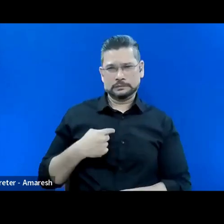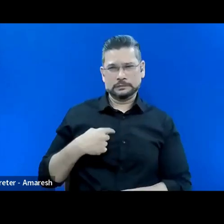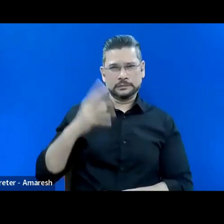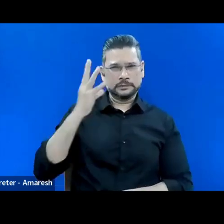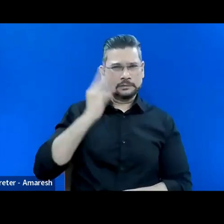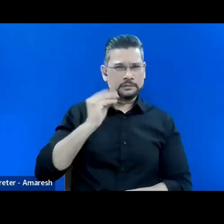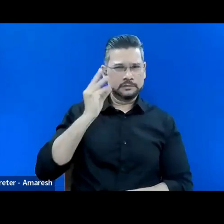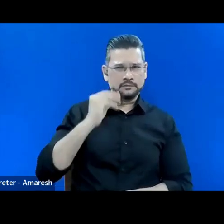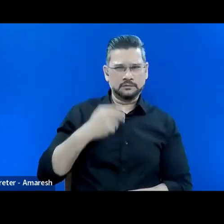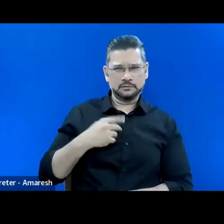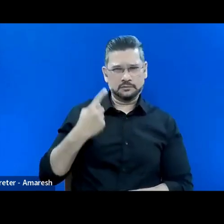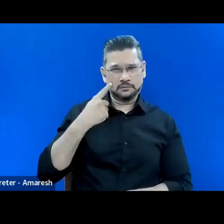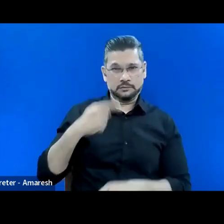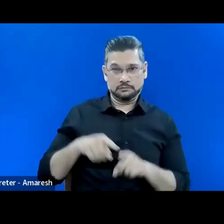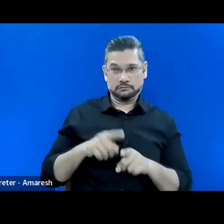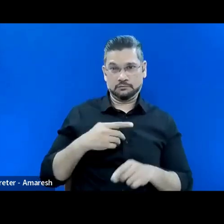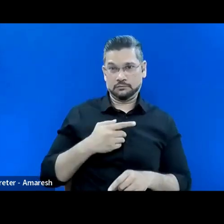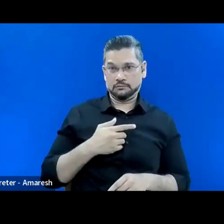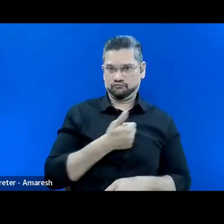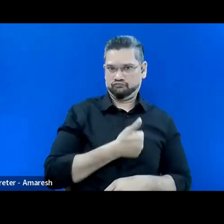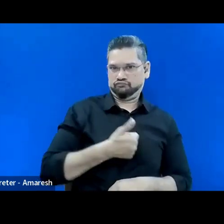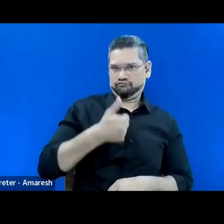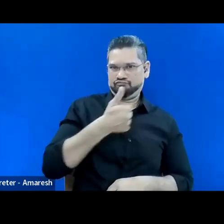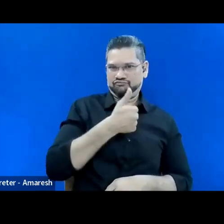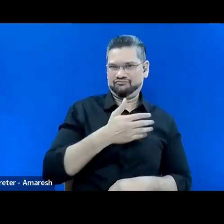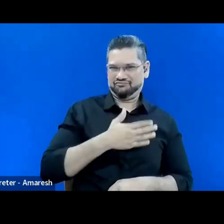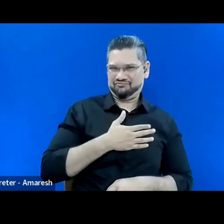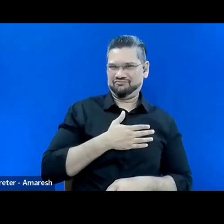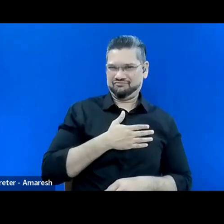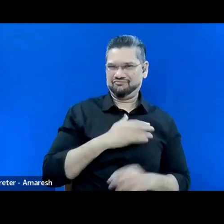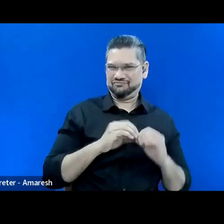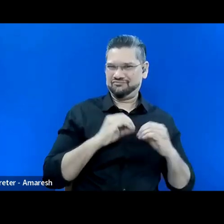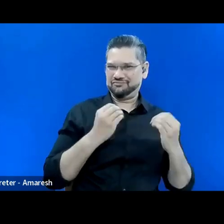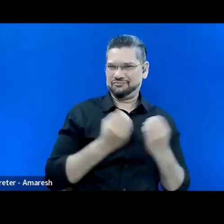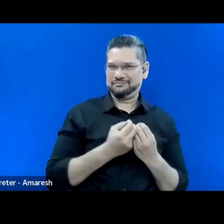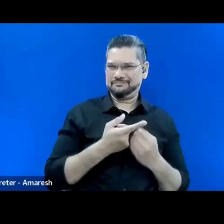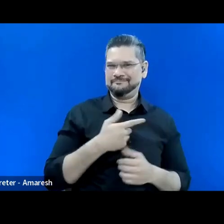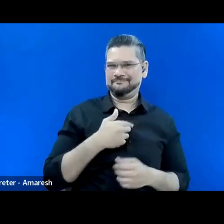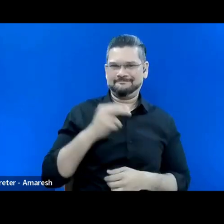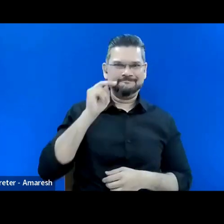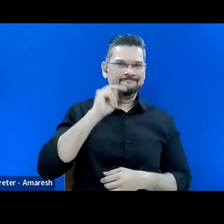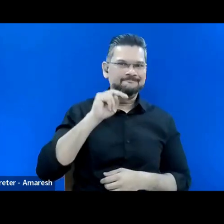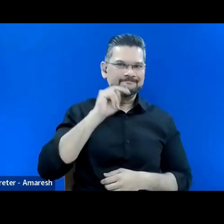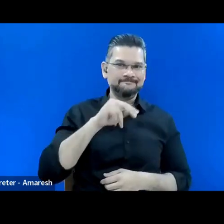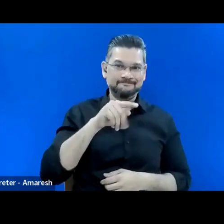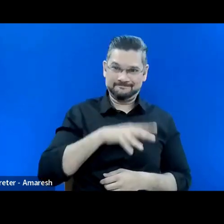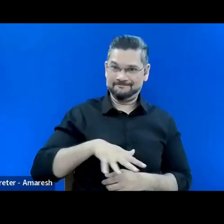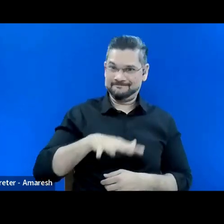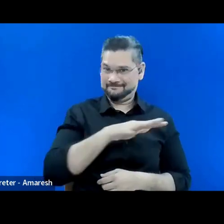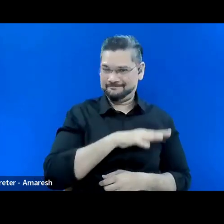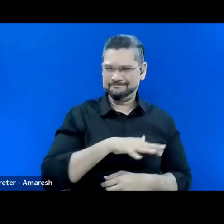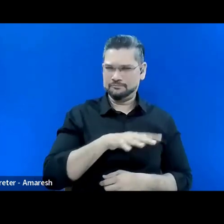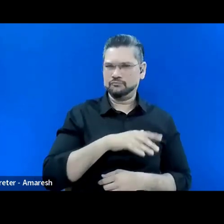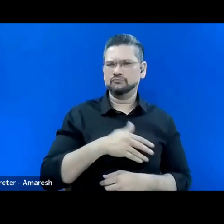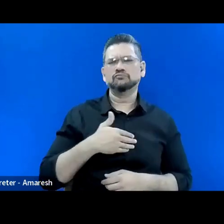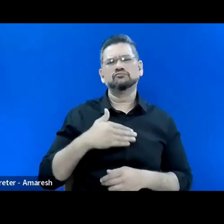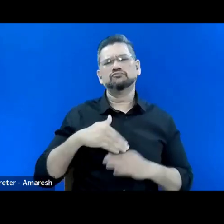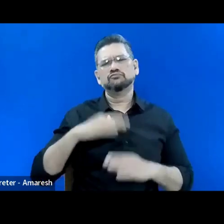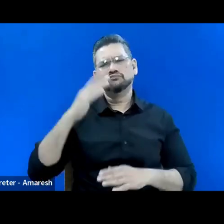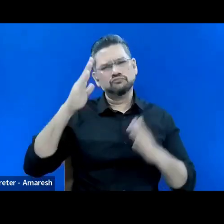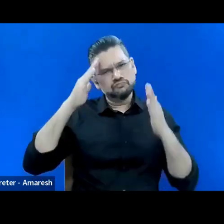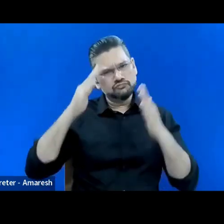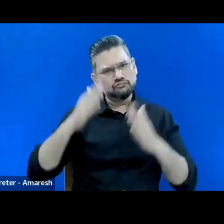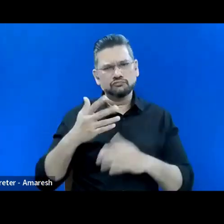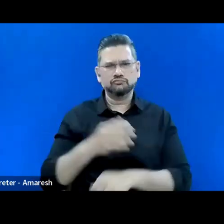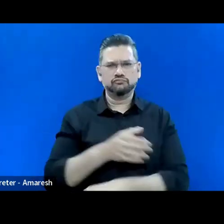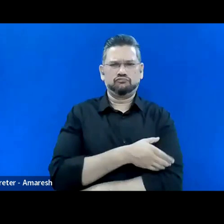organization, She Writes Woman, we're a movement that gives mental health a voice in Nigeria by empowering people, you know, with lived experience